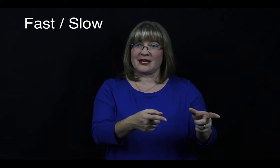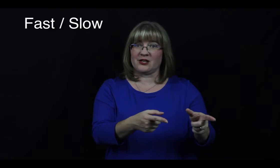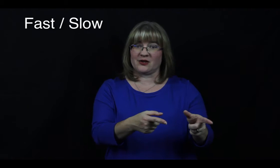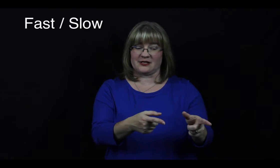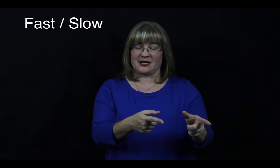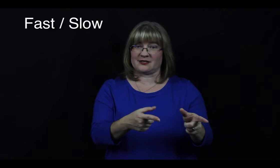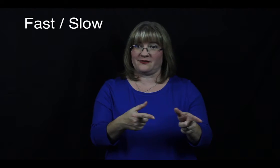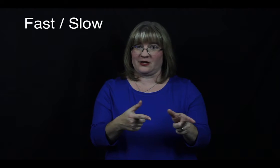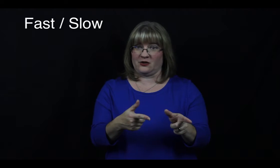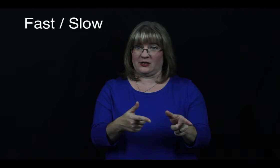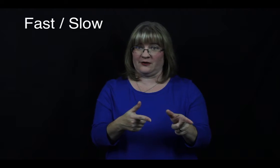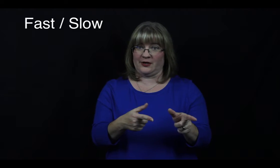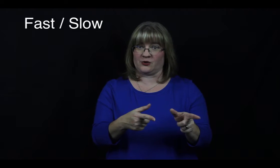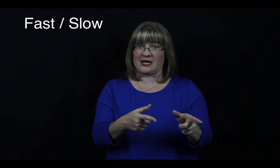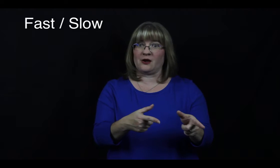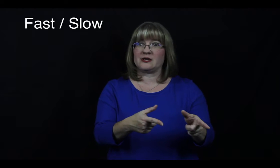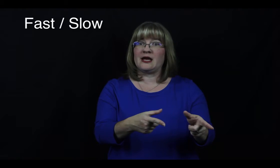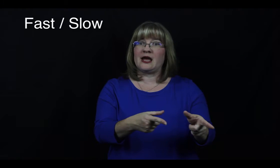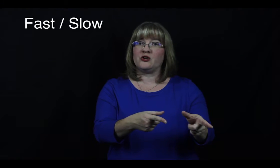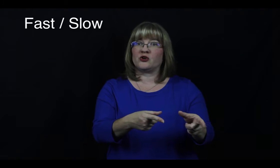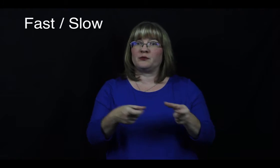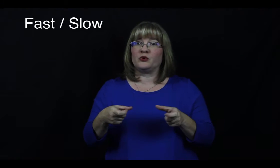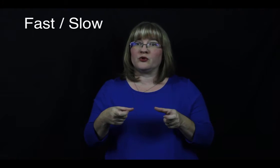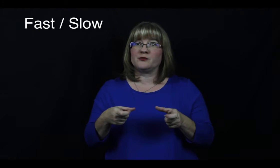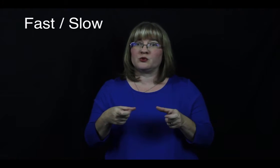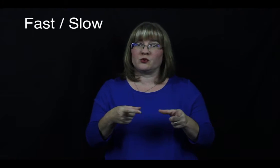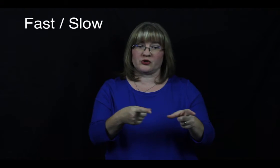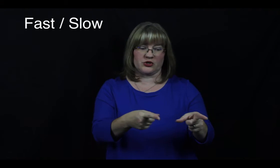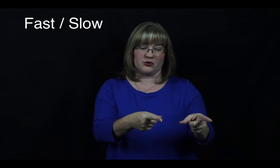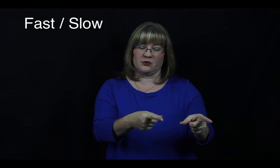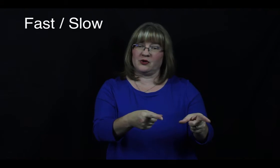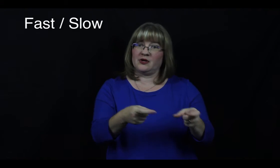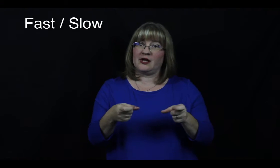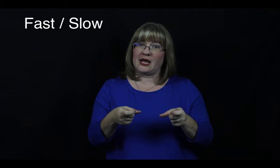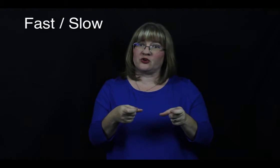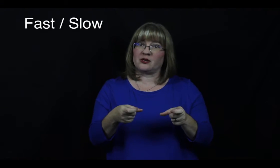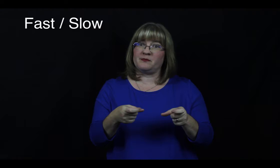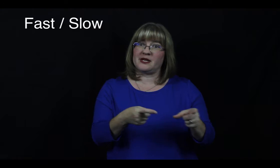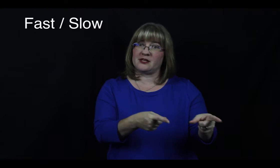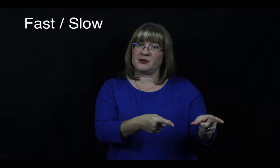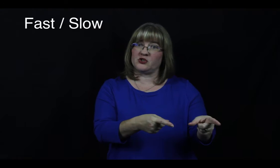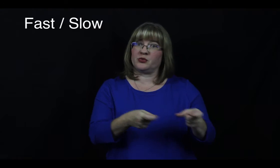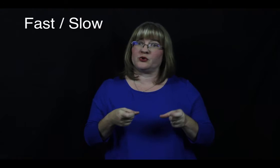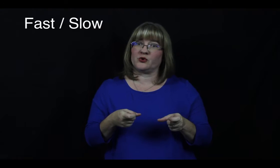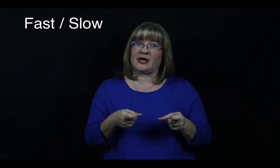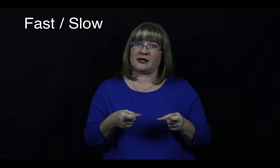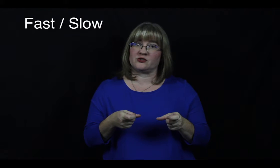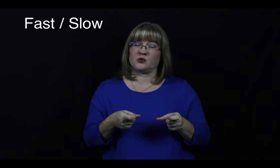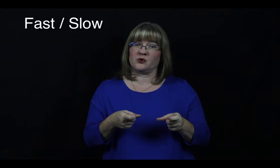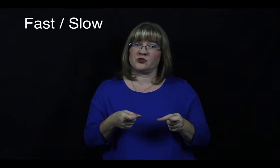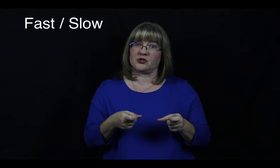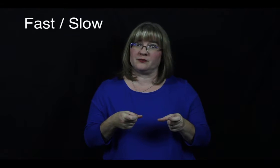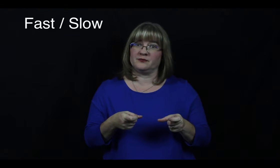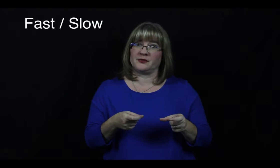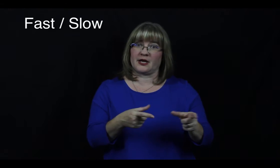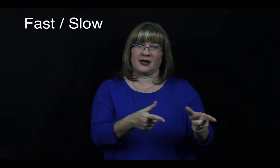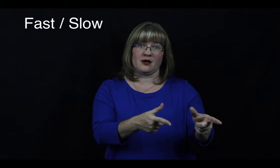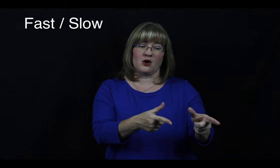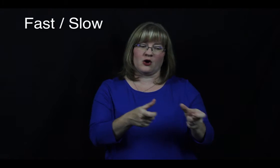take your index fingers out and you're going to pull them towards you and you're going to bend them as you pull your hands towards you. Okay,